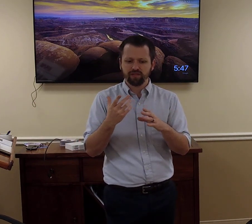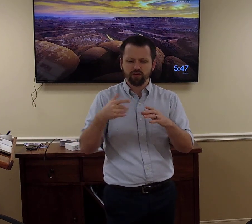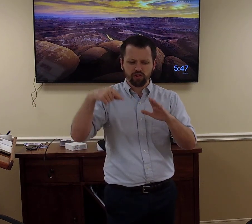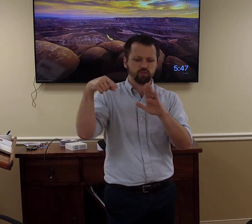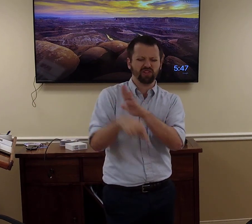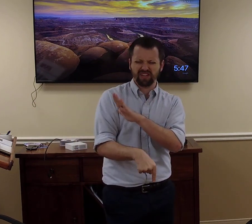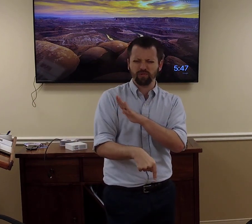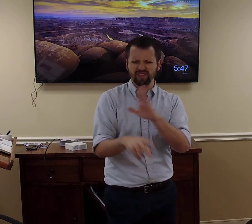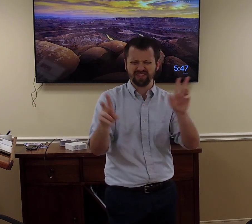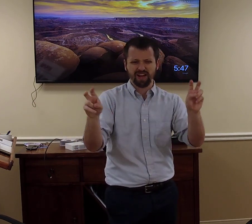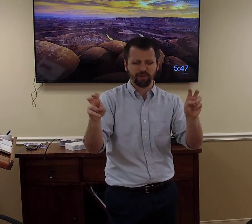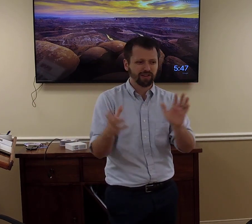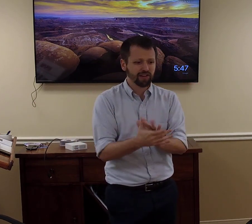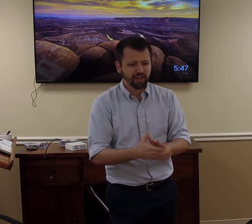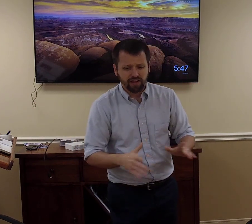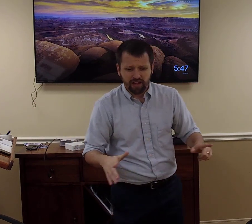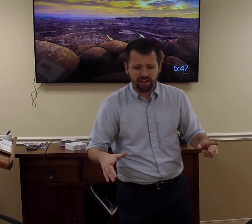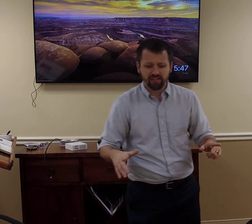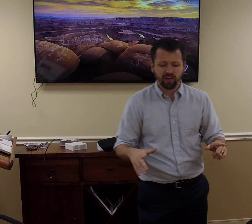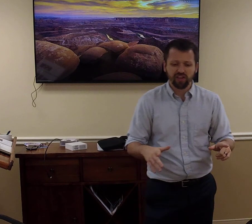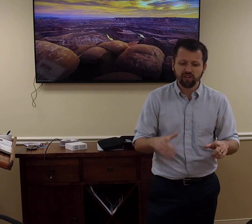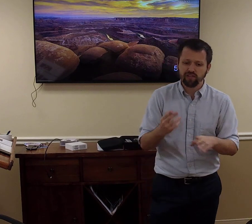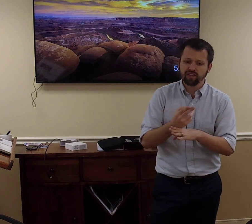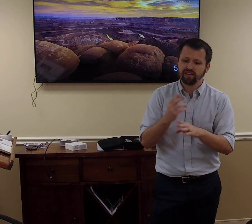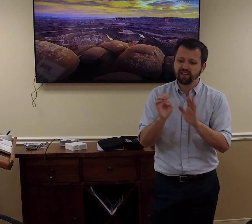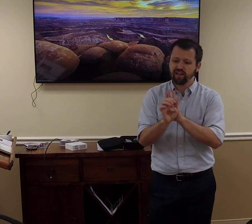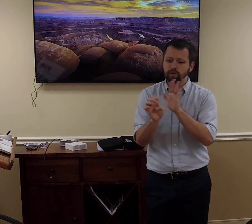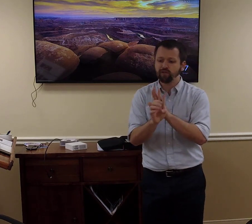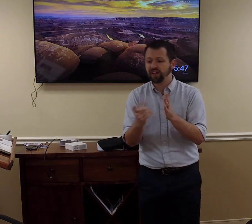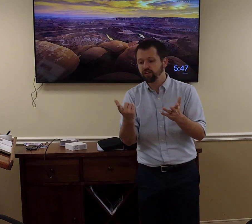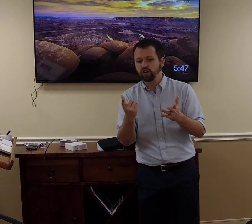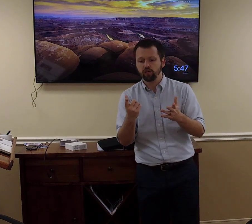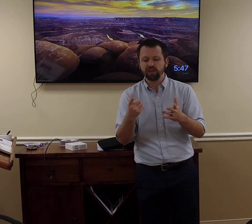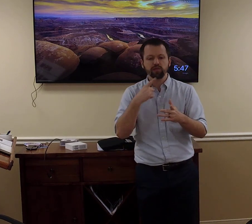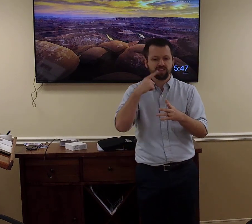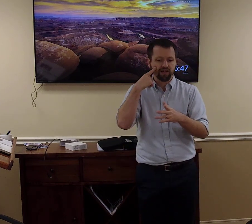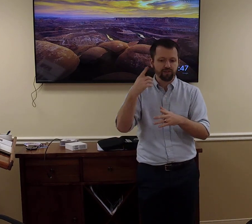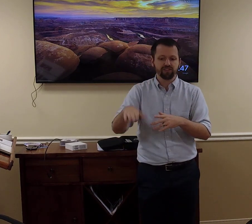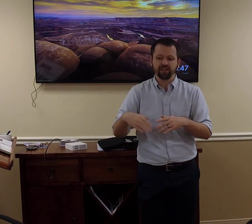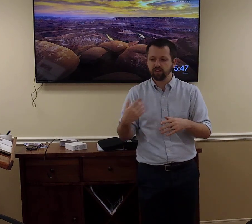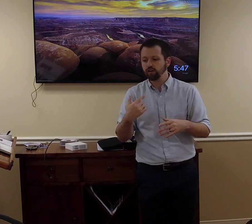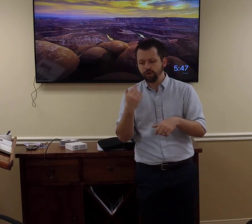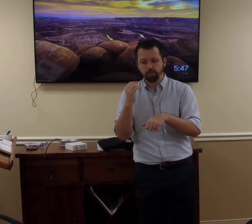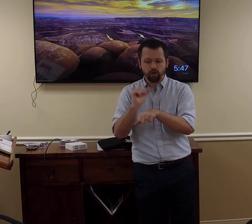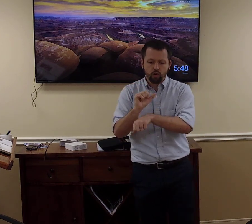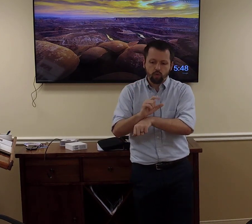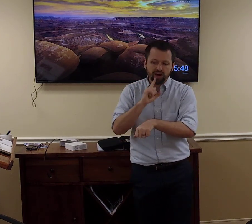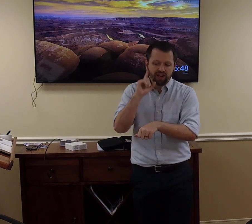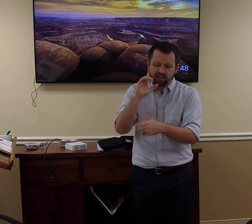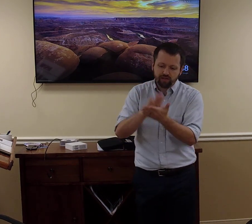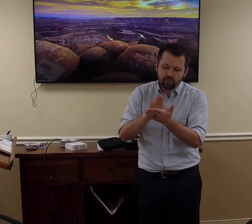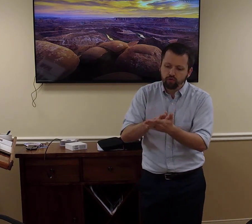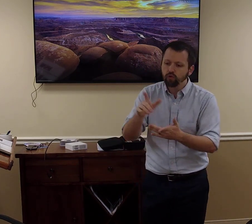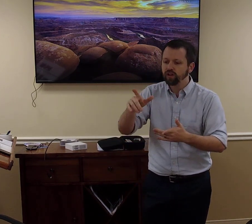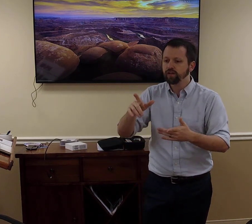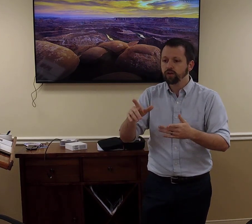can go real deep with this topic. And so he used us the example of he was deaf and he's saying if I'm working at a deaf school and there's